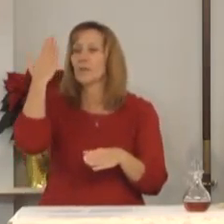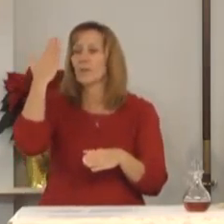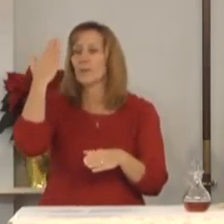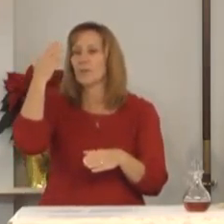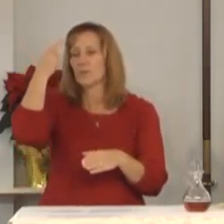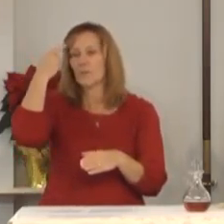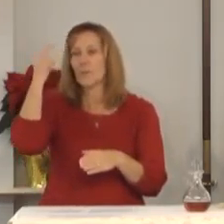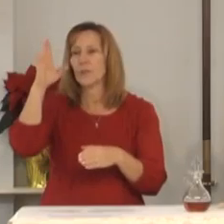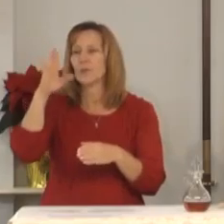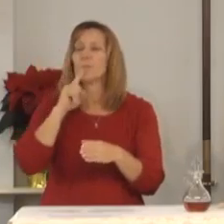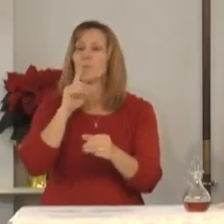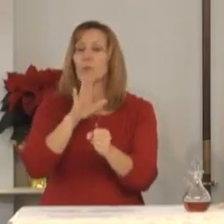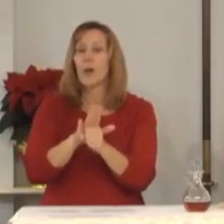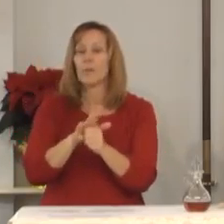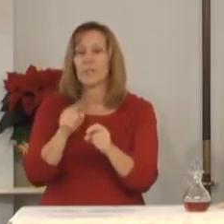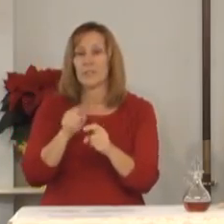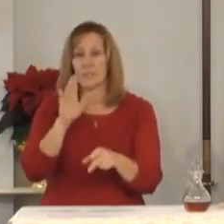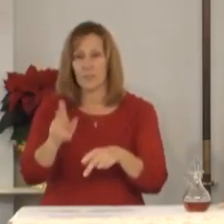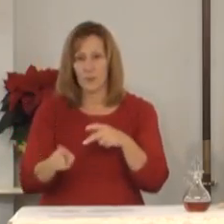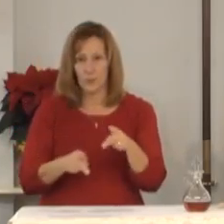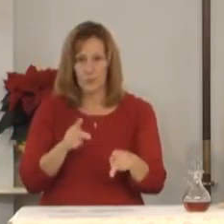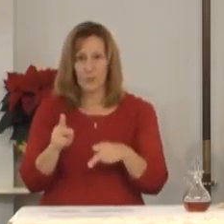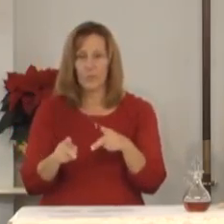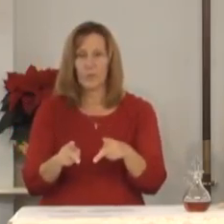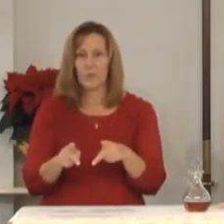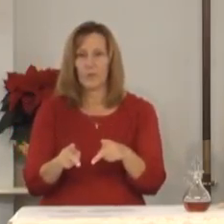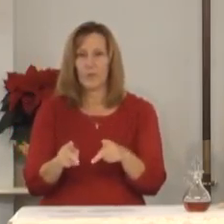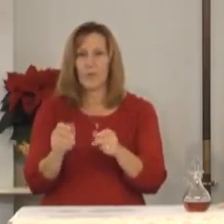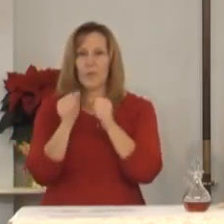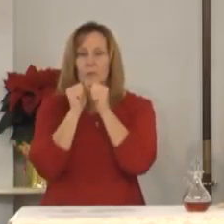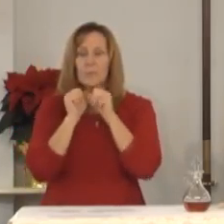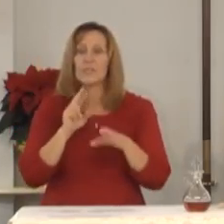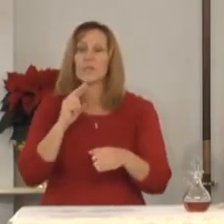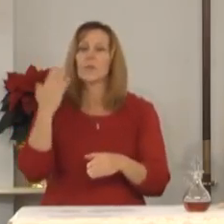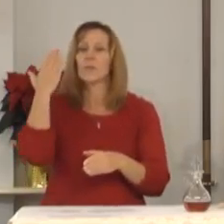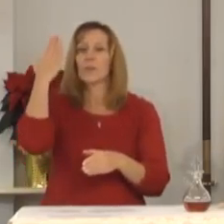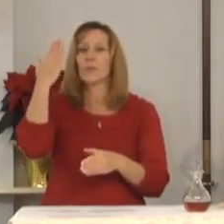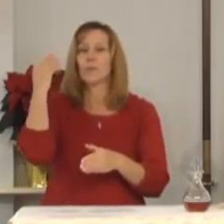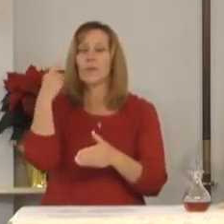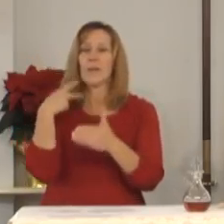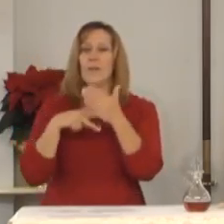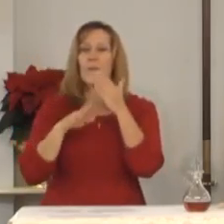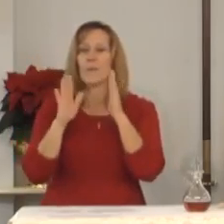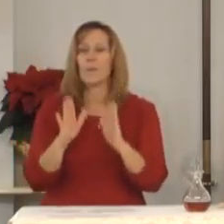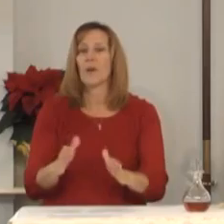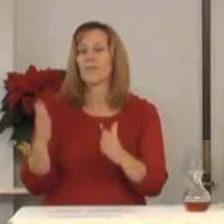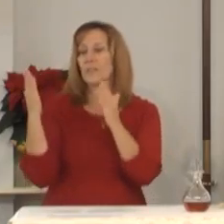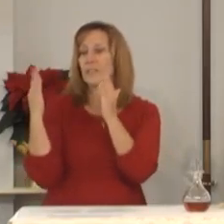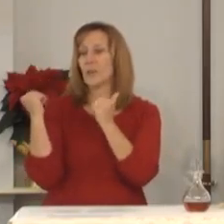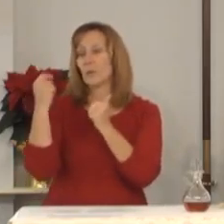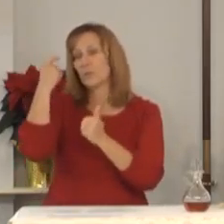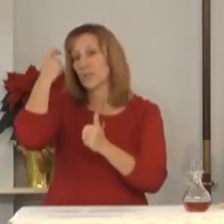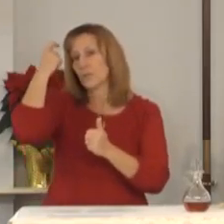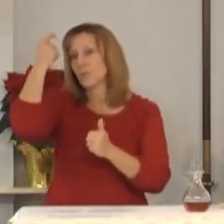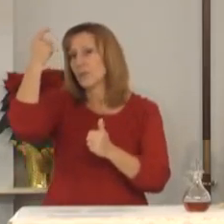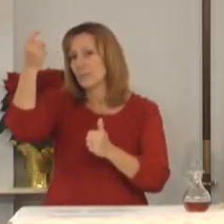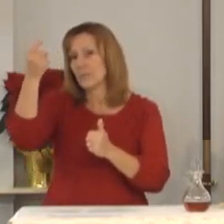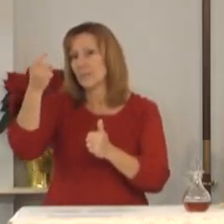Blessed are you for your promise to your people. Blessed are you in the prophets' hopes and